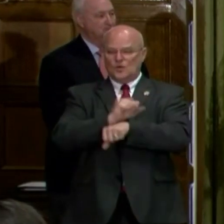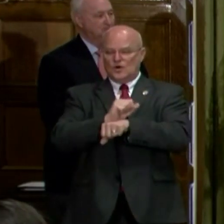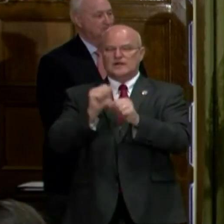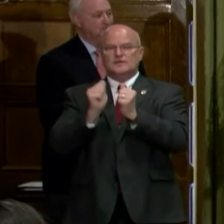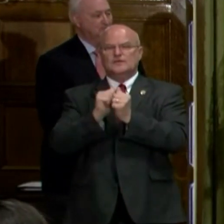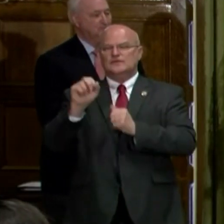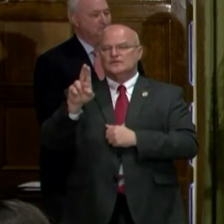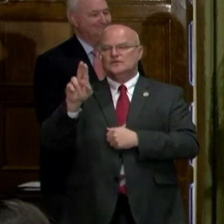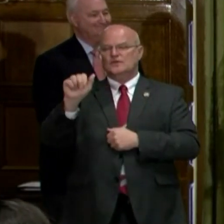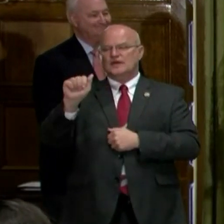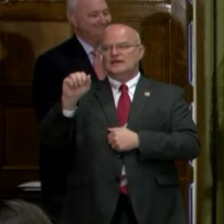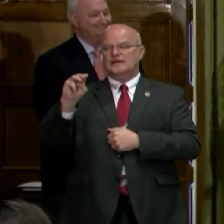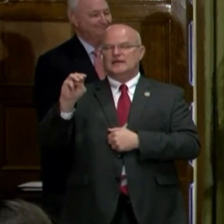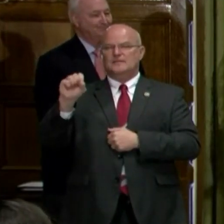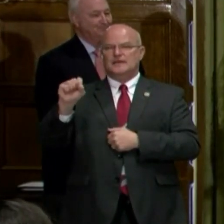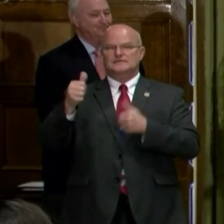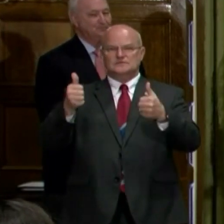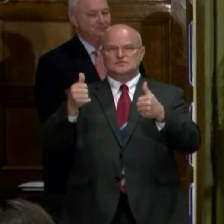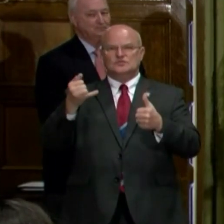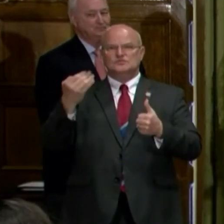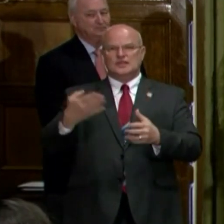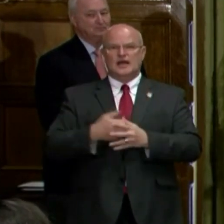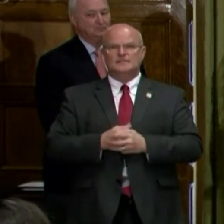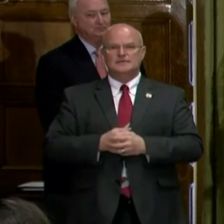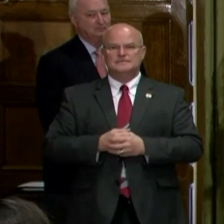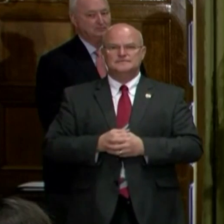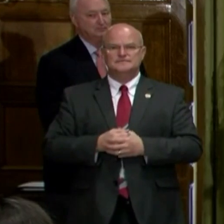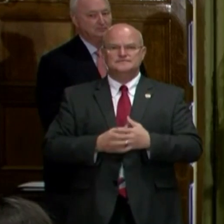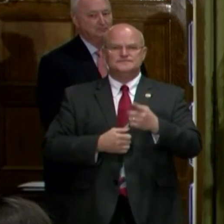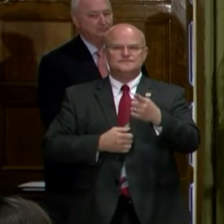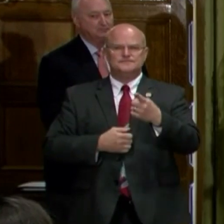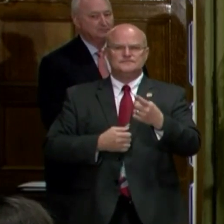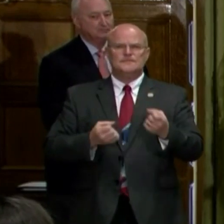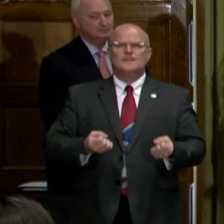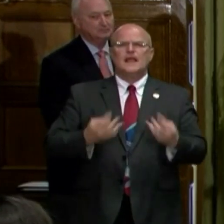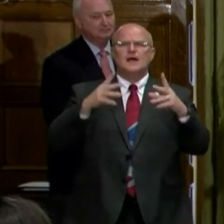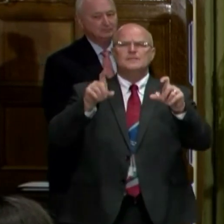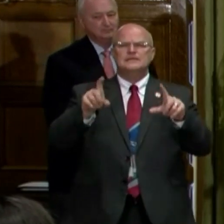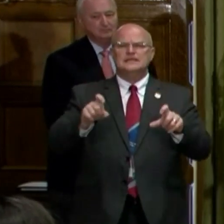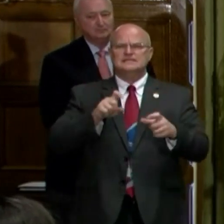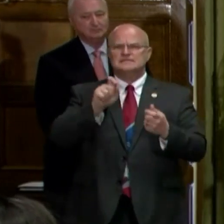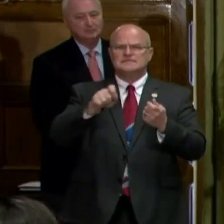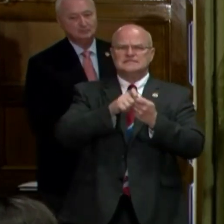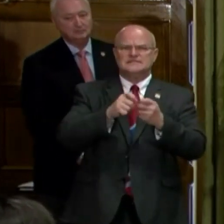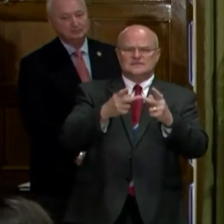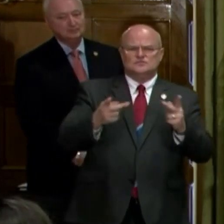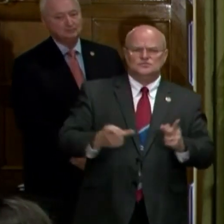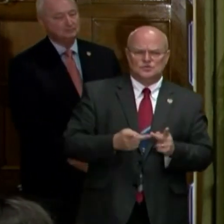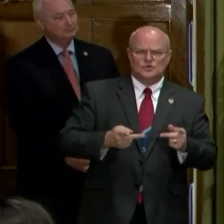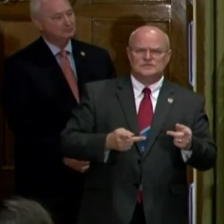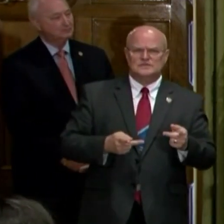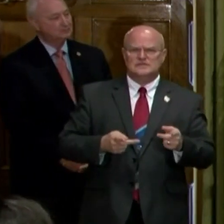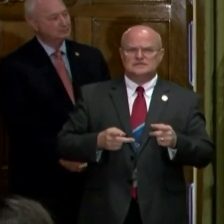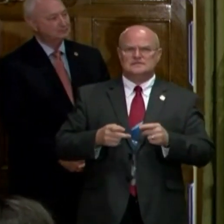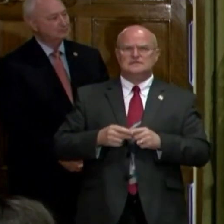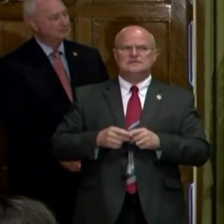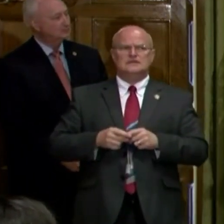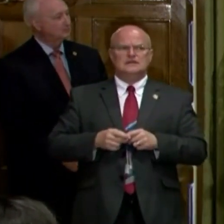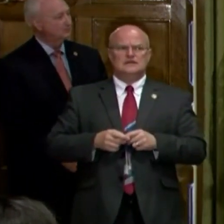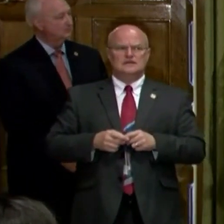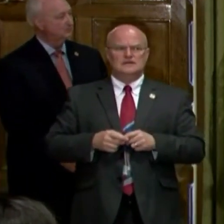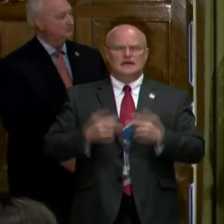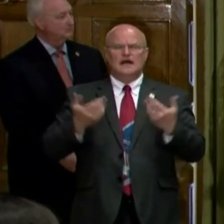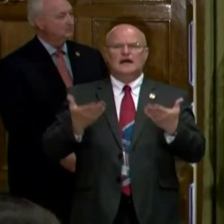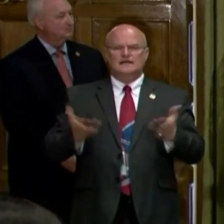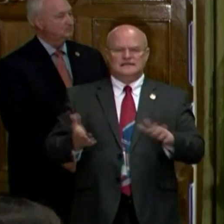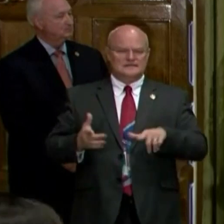that's doing a good job on this. How many of the tests are you able to track to a specific source? Tests? I'll